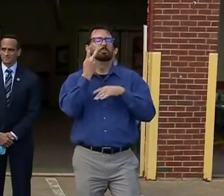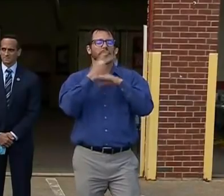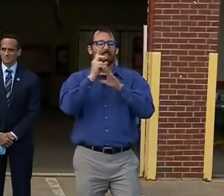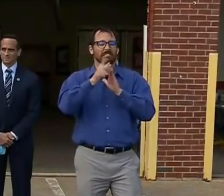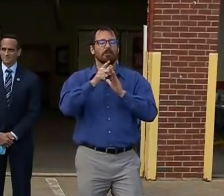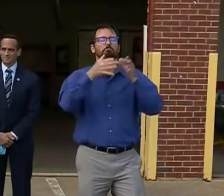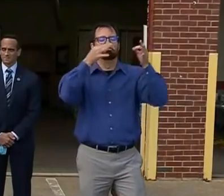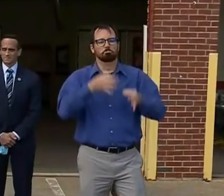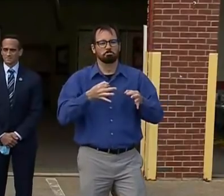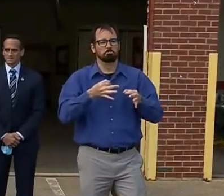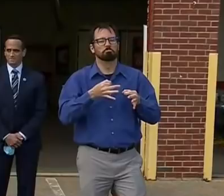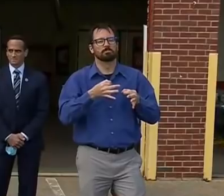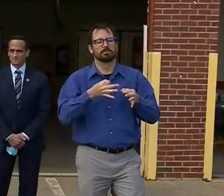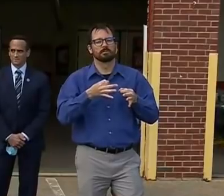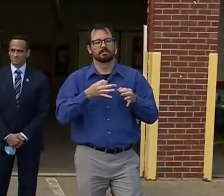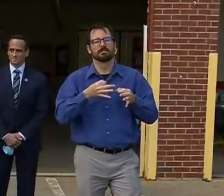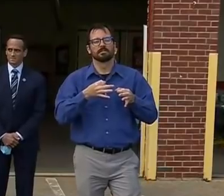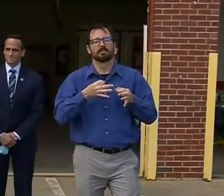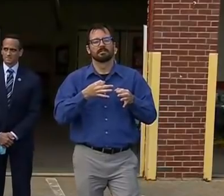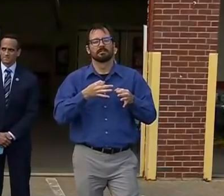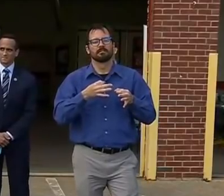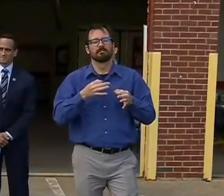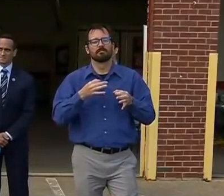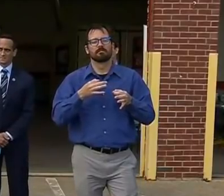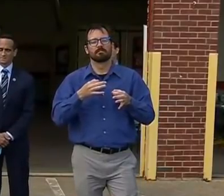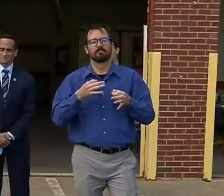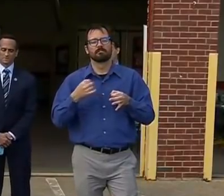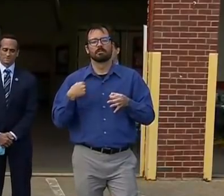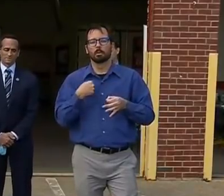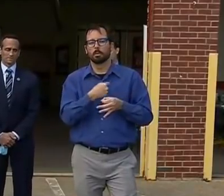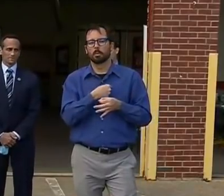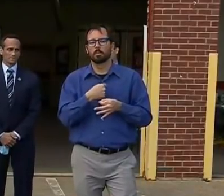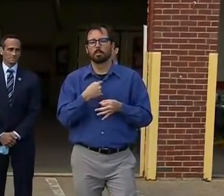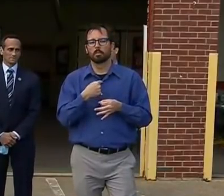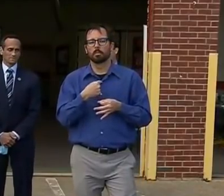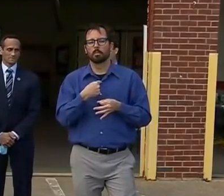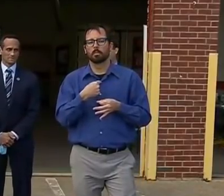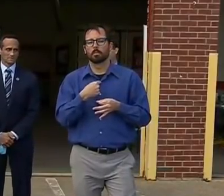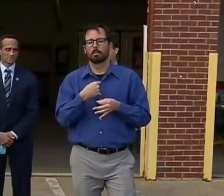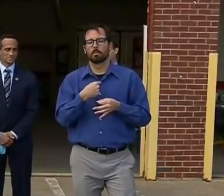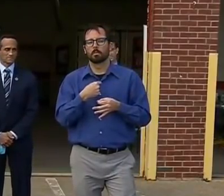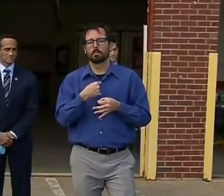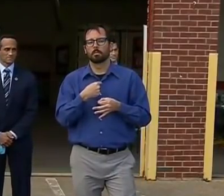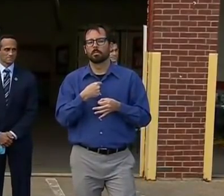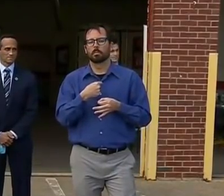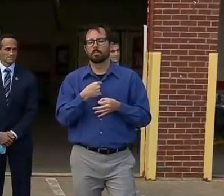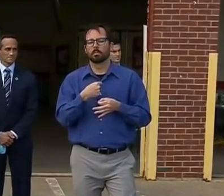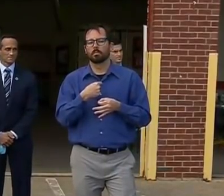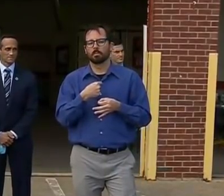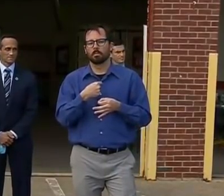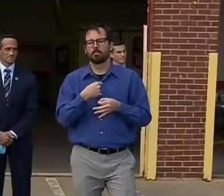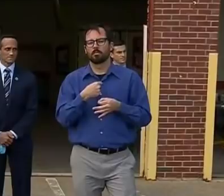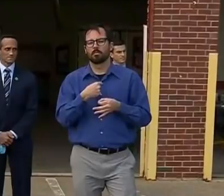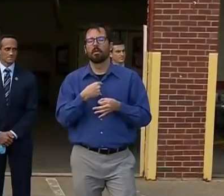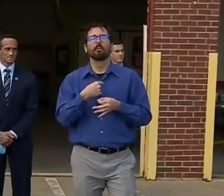is covering the cost, we don't expect any exchange from us or any of the other hospitals.